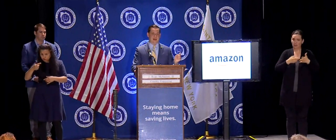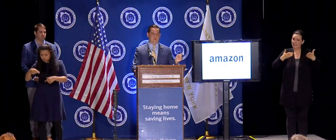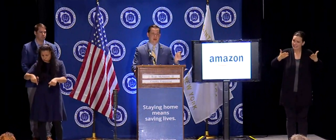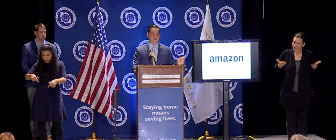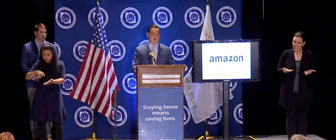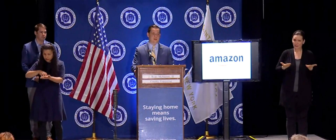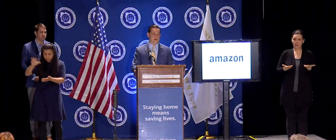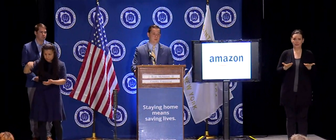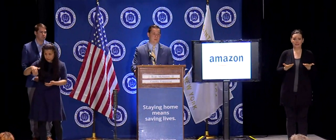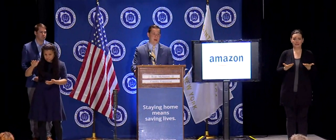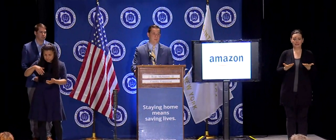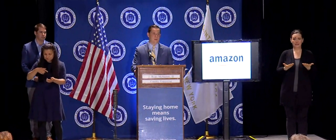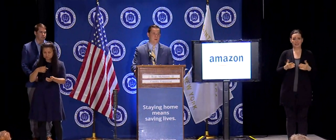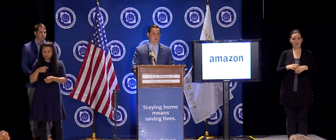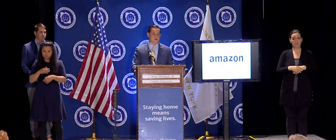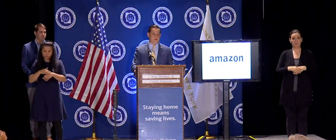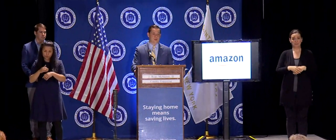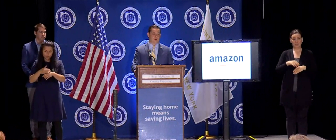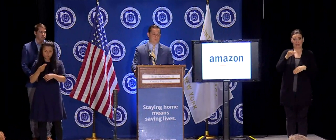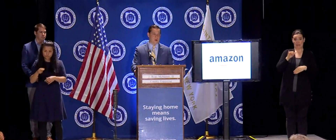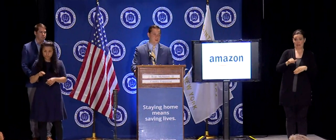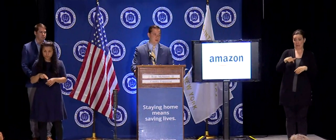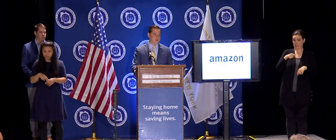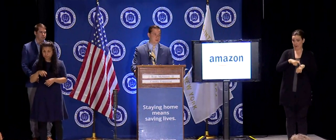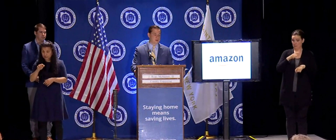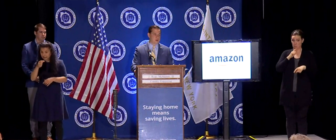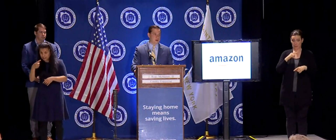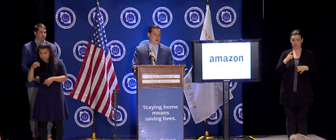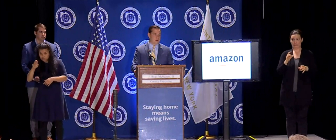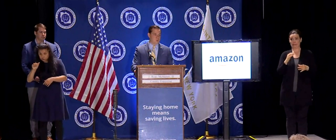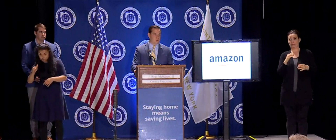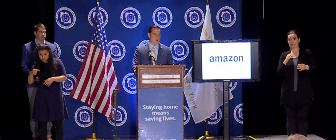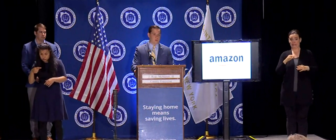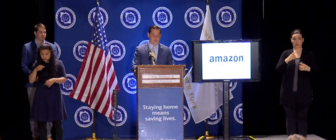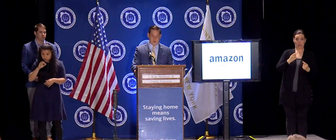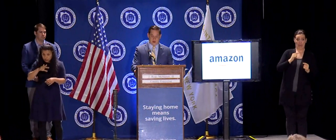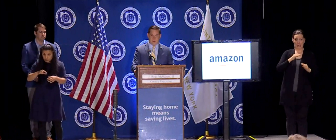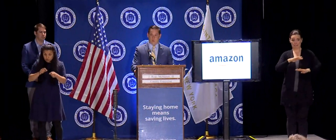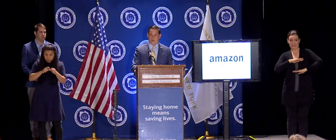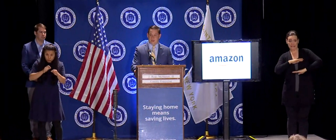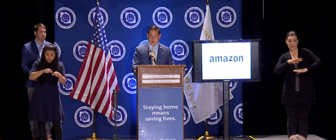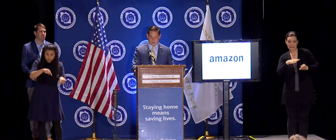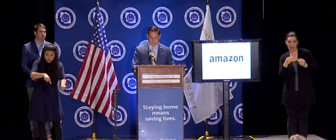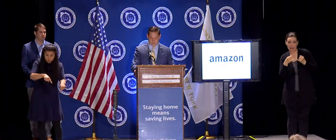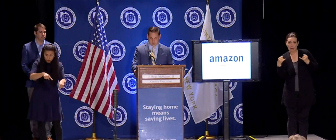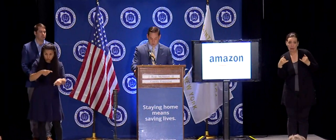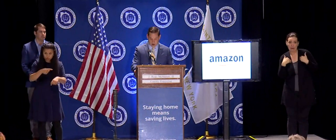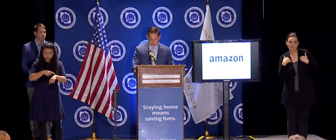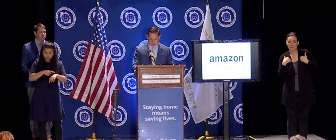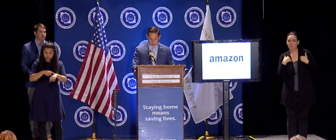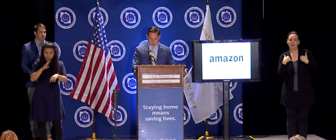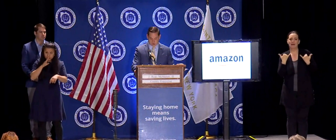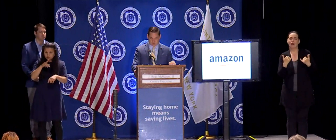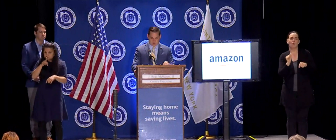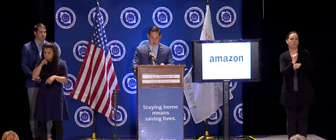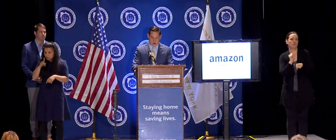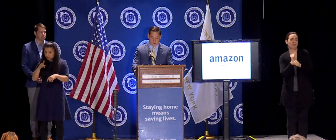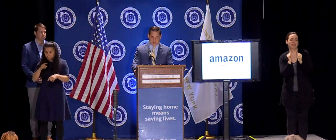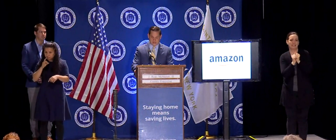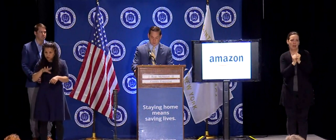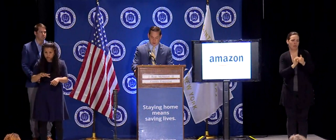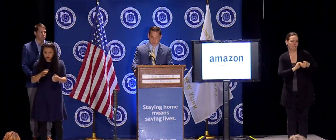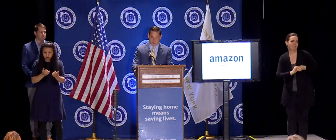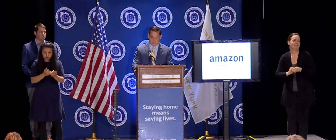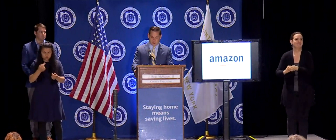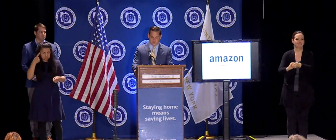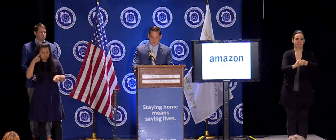certain timelines that needed to be met to secure the project. And we were able to do that by working together. So I wanted to just